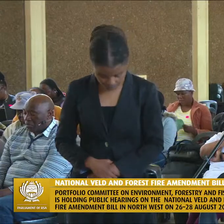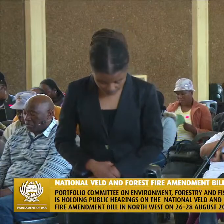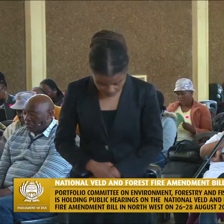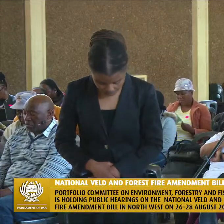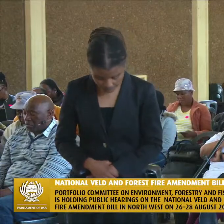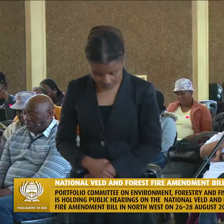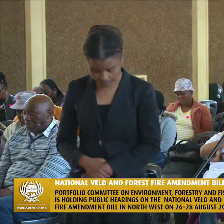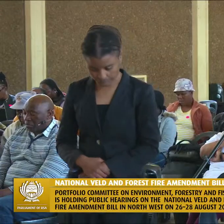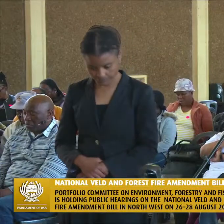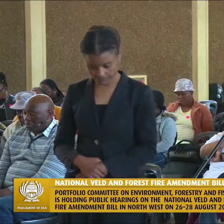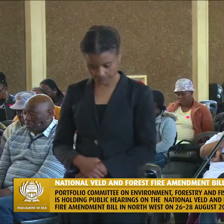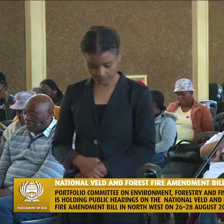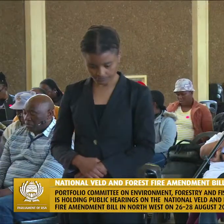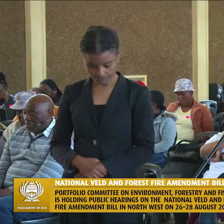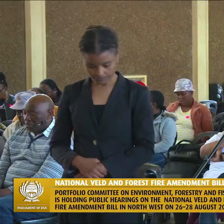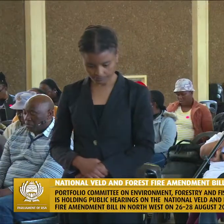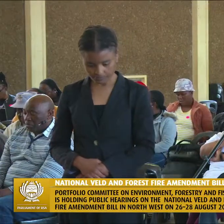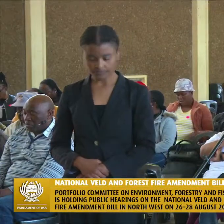elephants